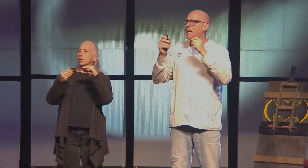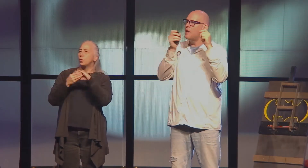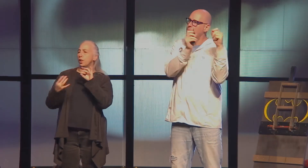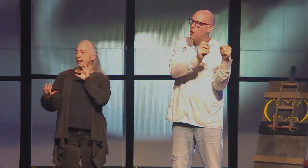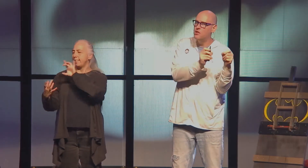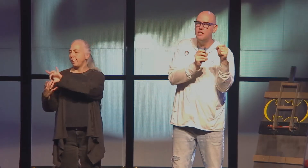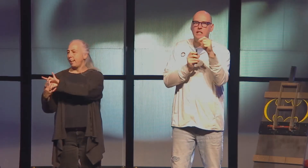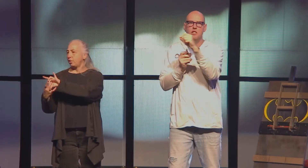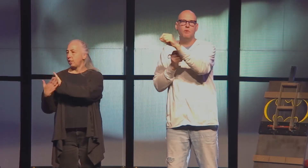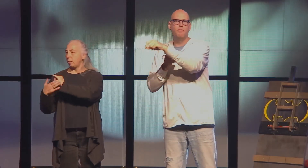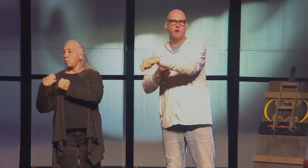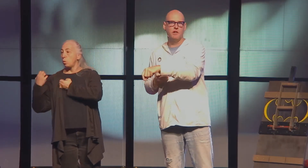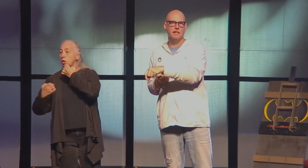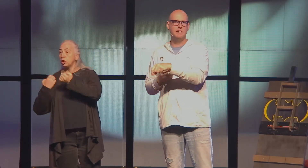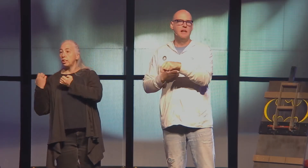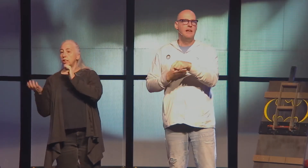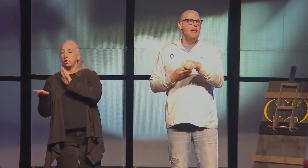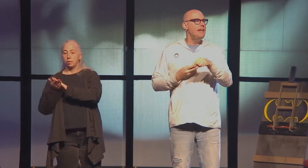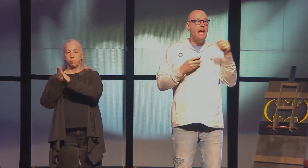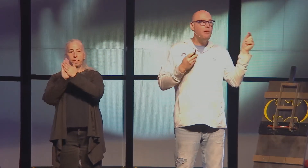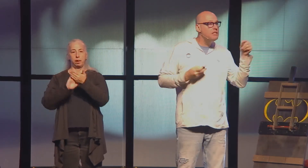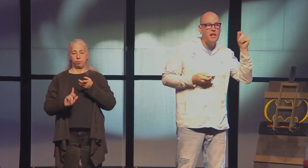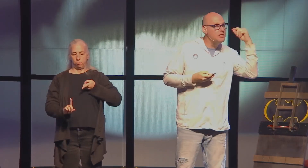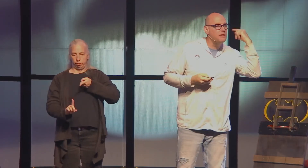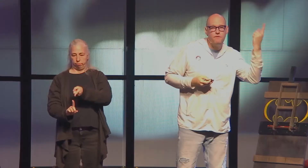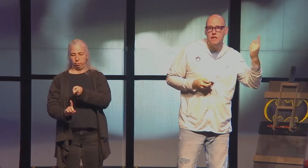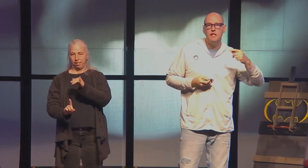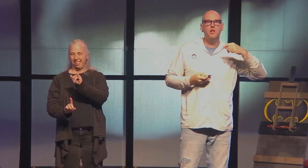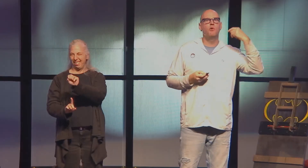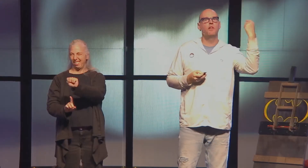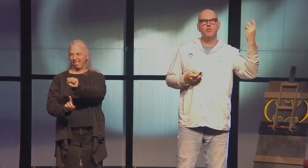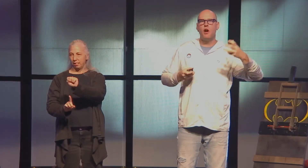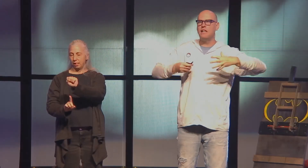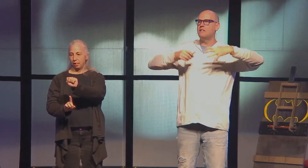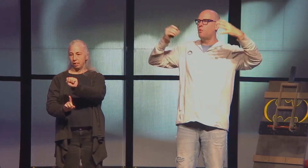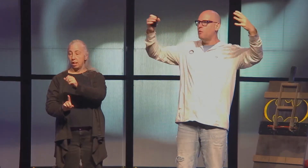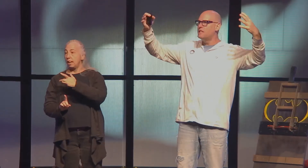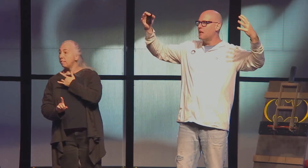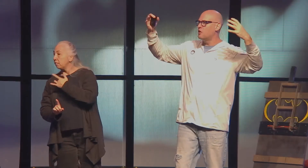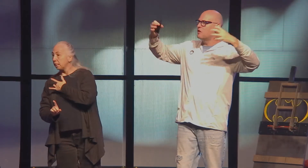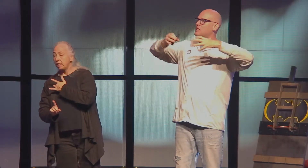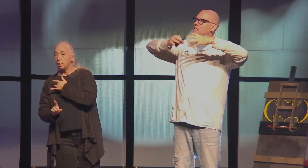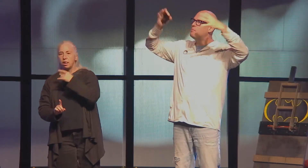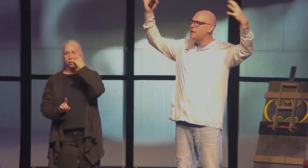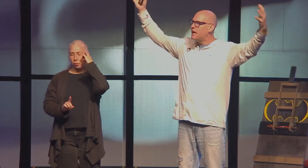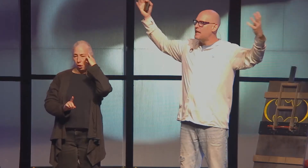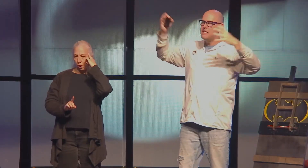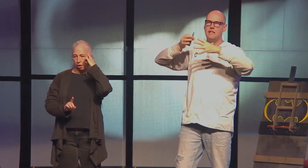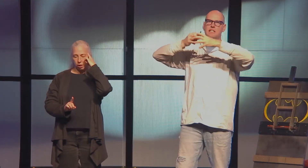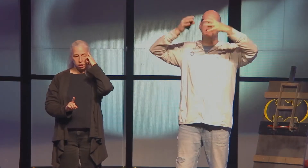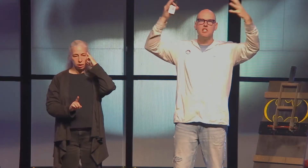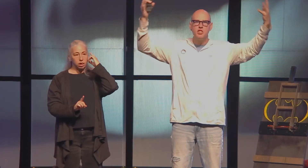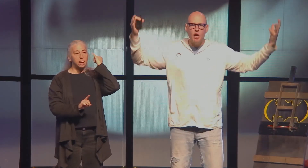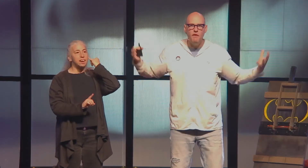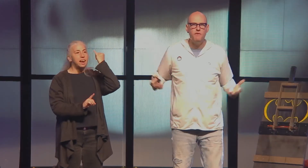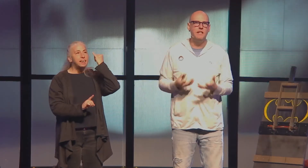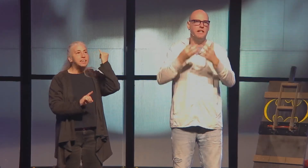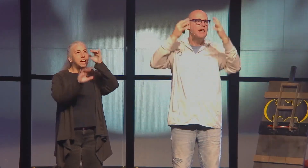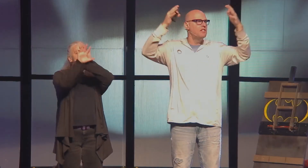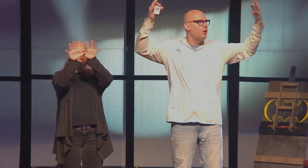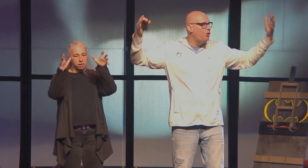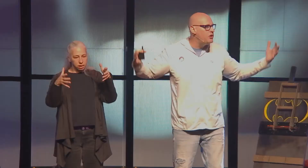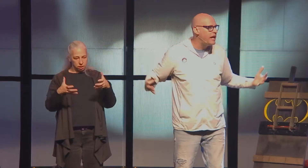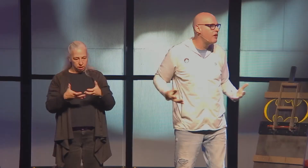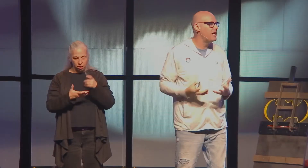it, turns that emotion into a verdict. And now it's not just a feeling or a thought. It's what we said earlier. It's this big idea. It's this thought